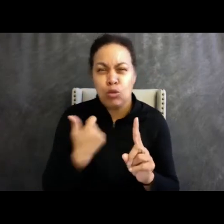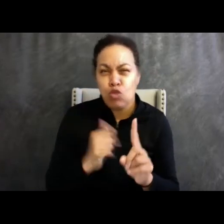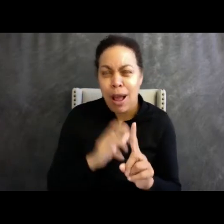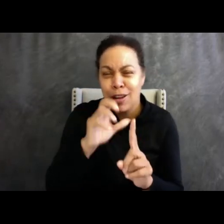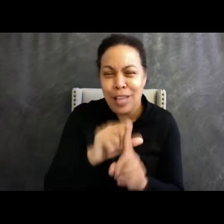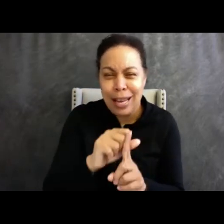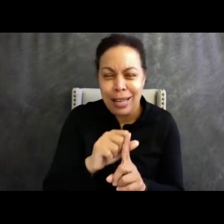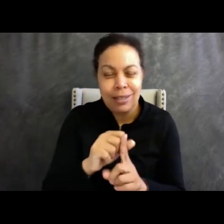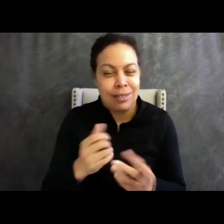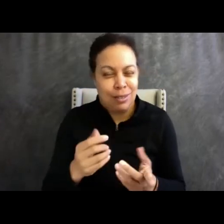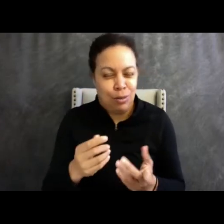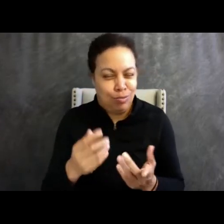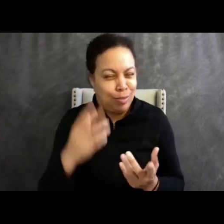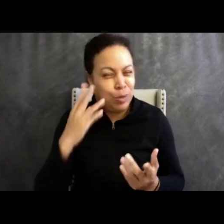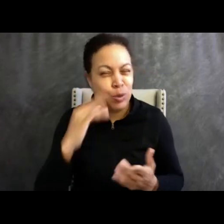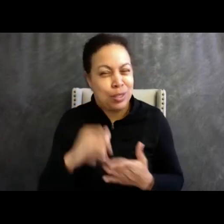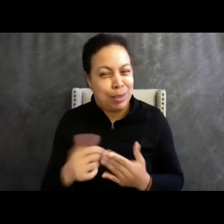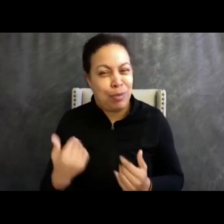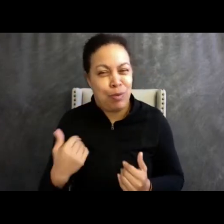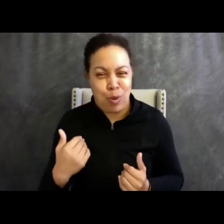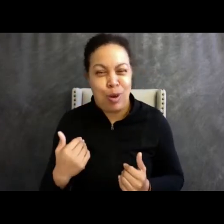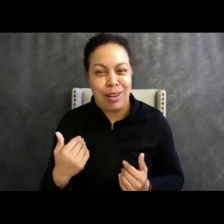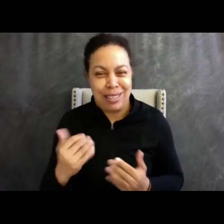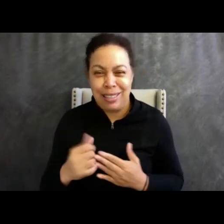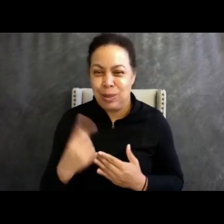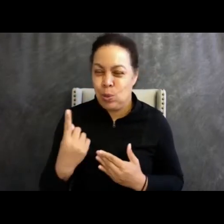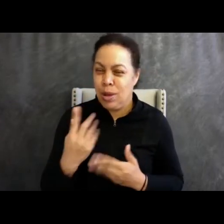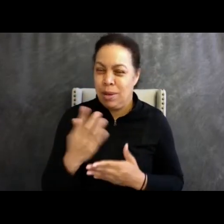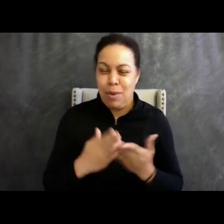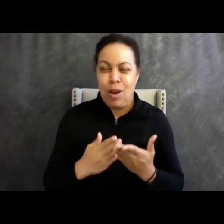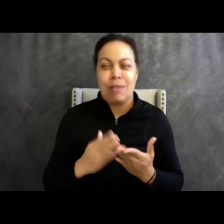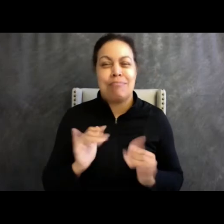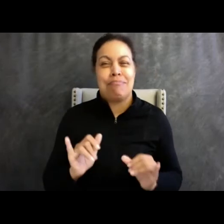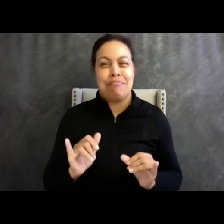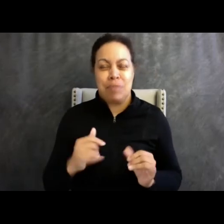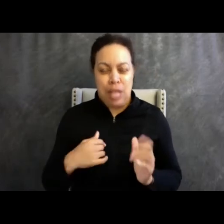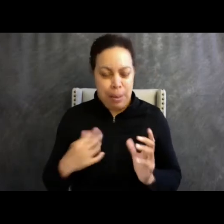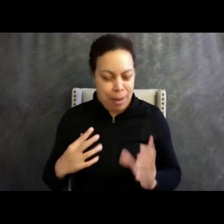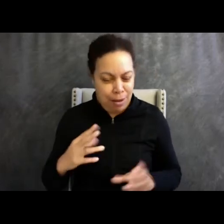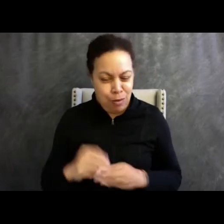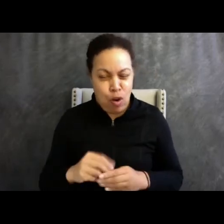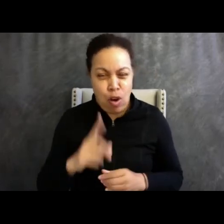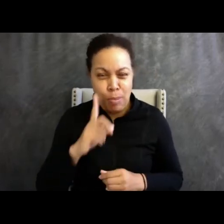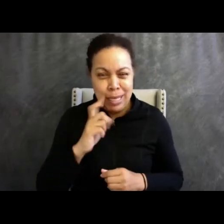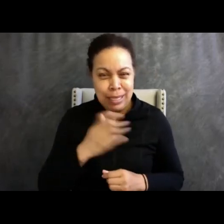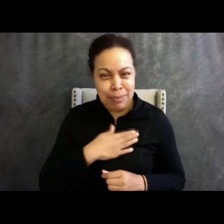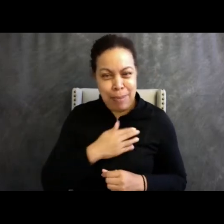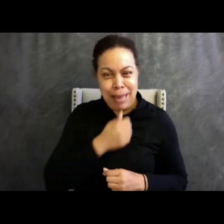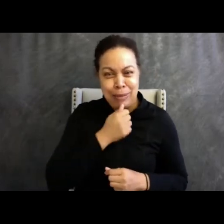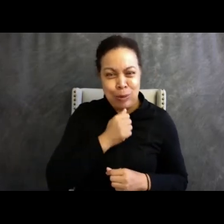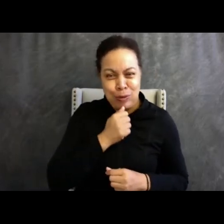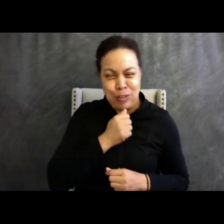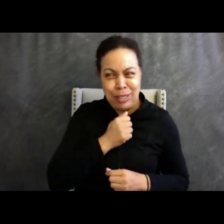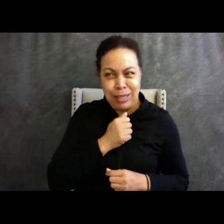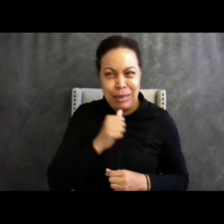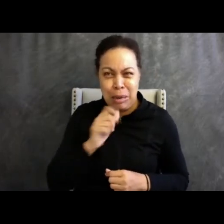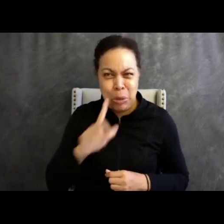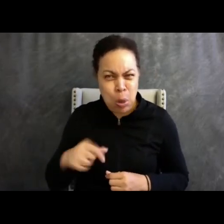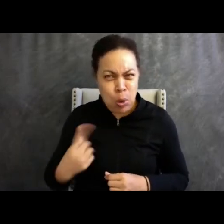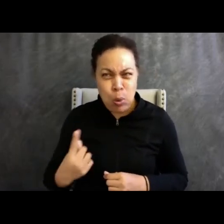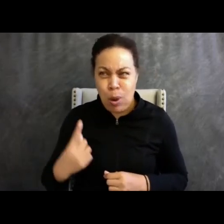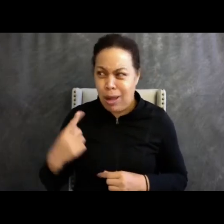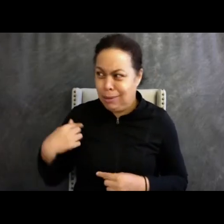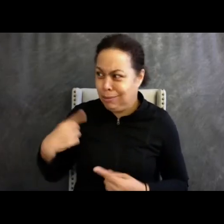comforting aspects of a story. James Baldwin says, we think our suffering is the only kind in the history of the